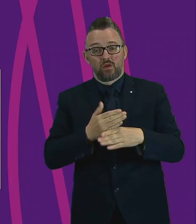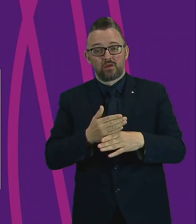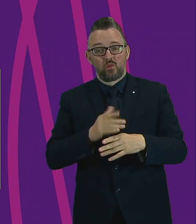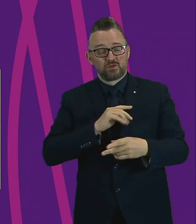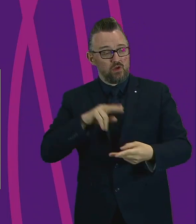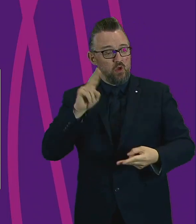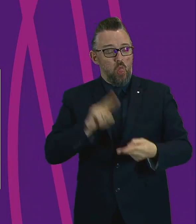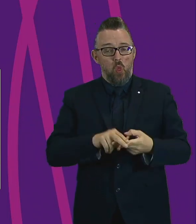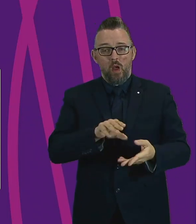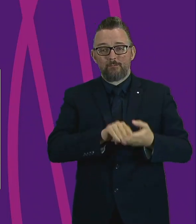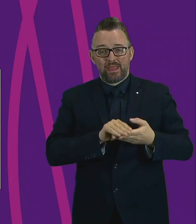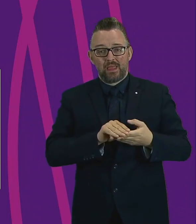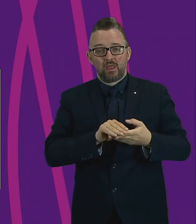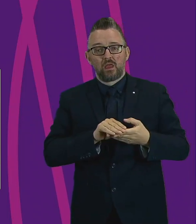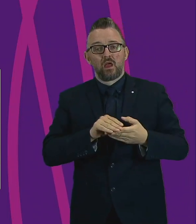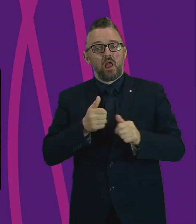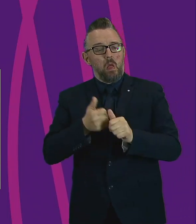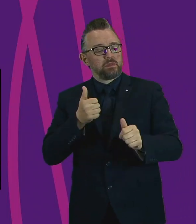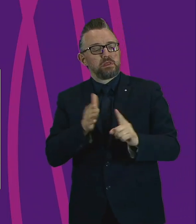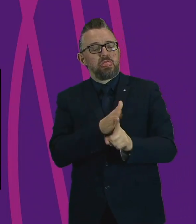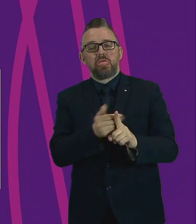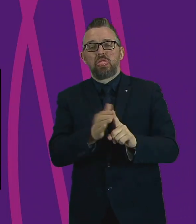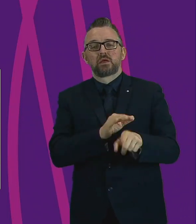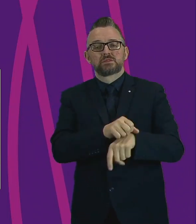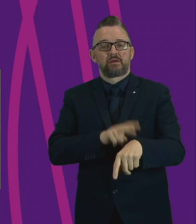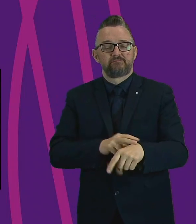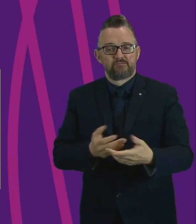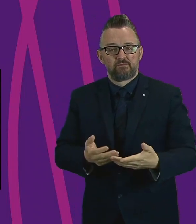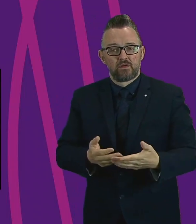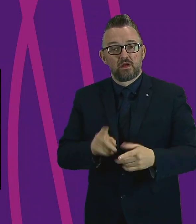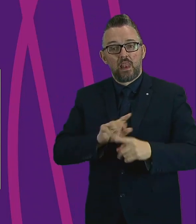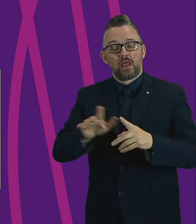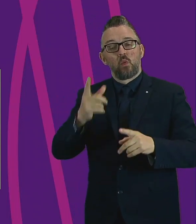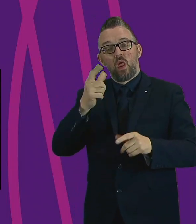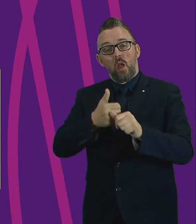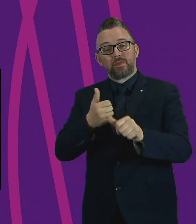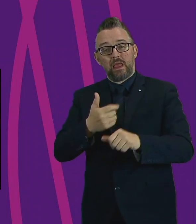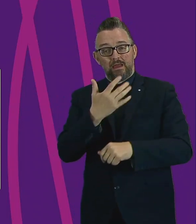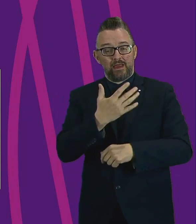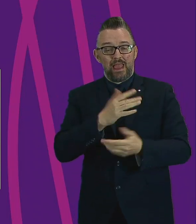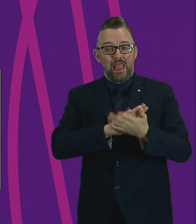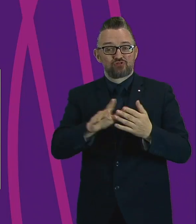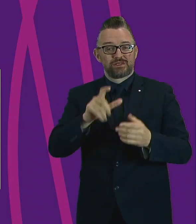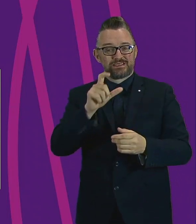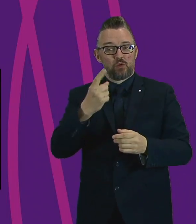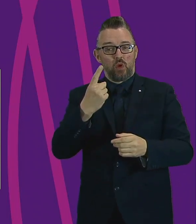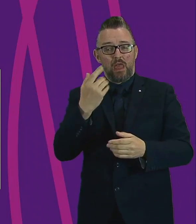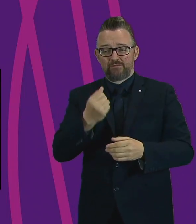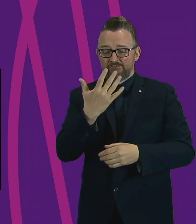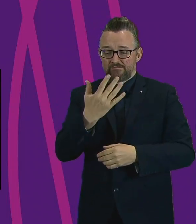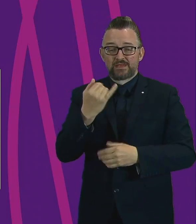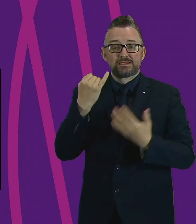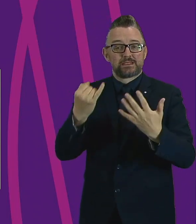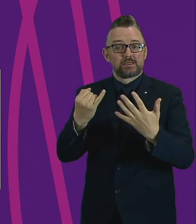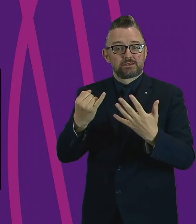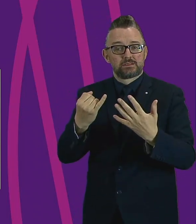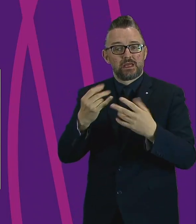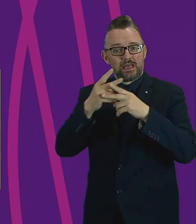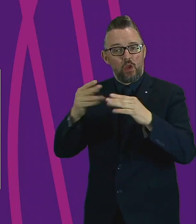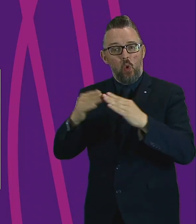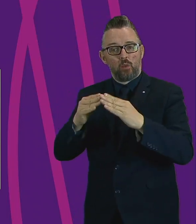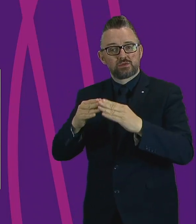pay, exploitation and insecure work. One where a company like HC1 with 56 care homes in Scotland keeps